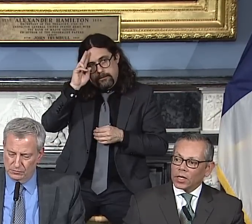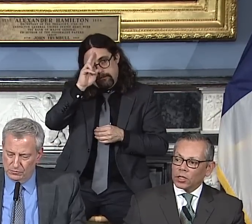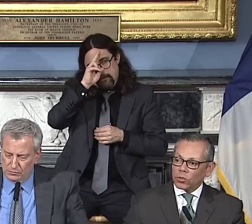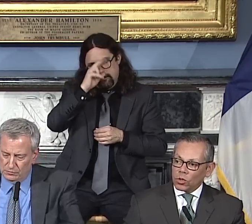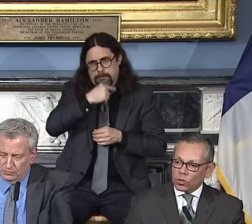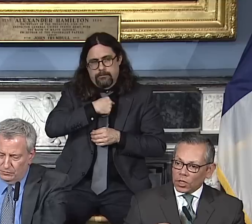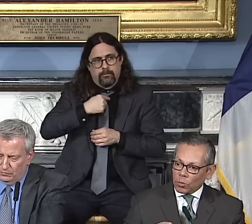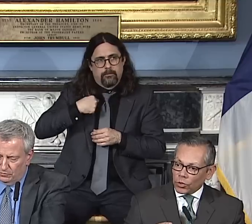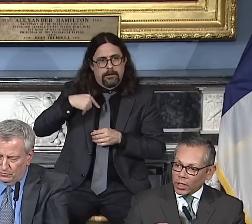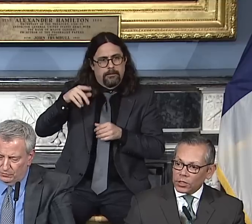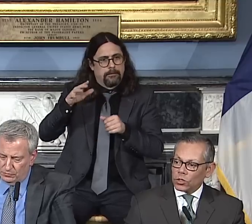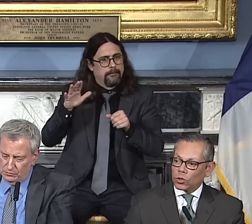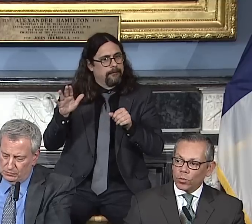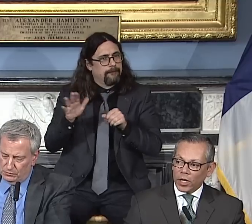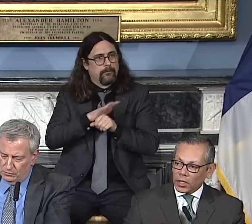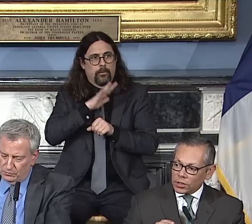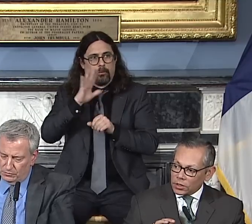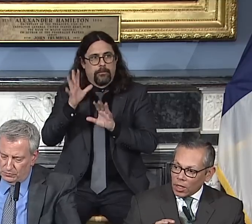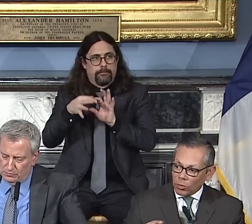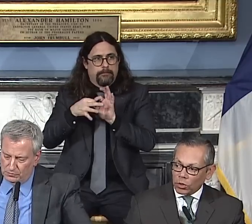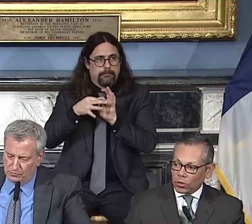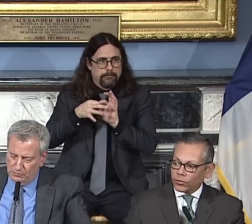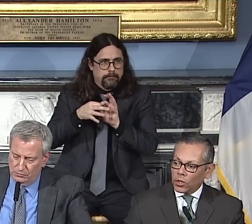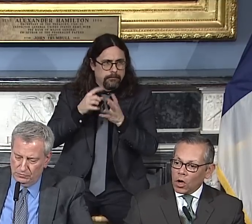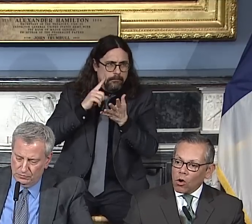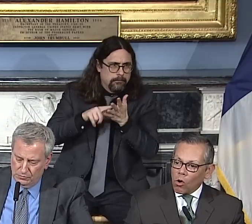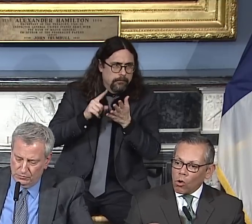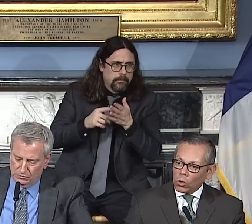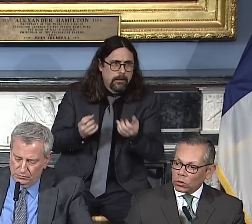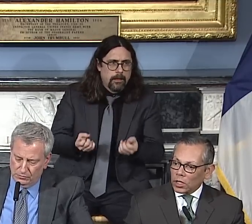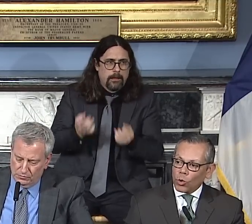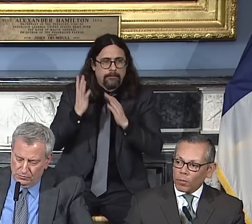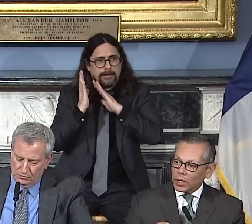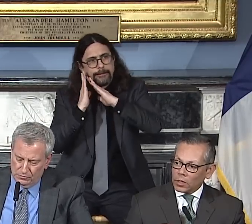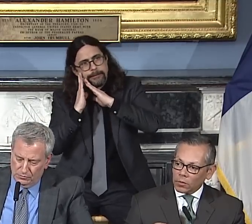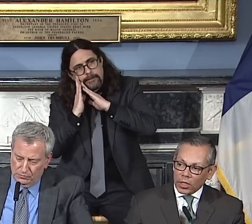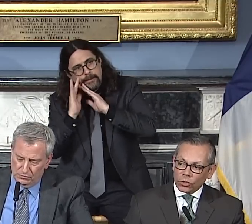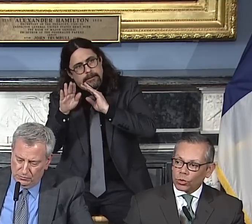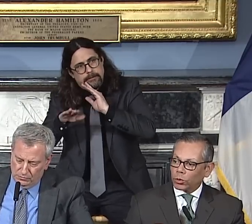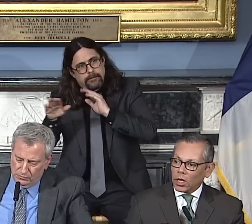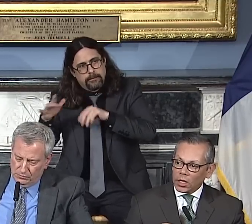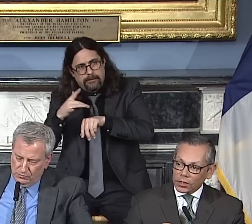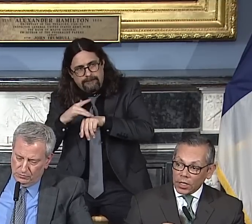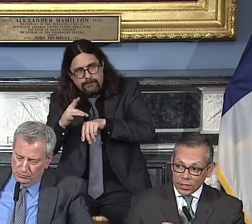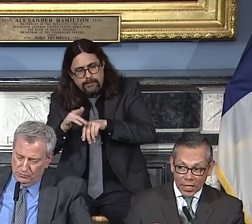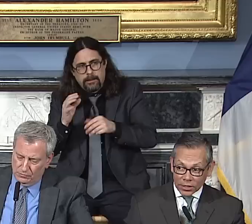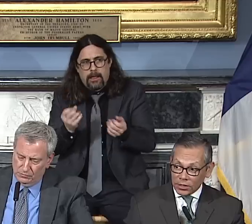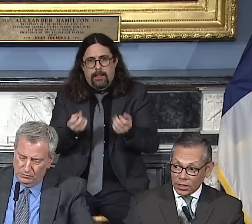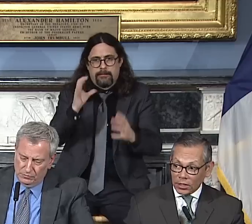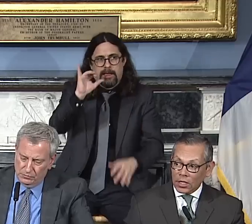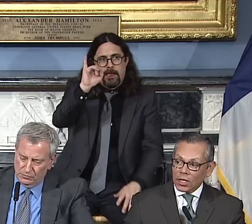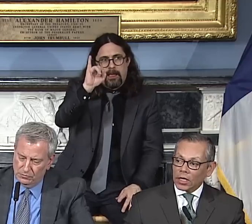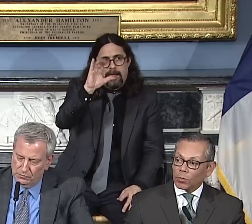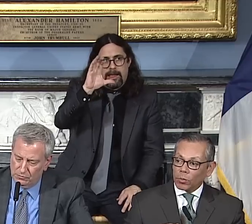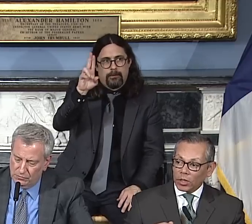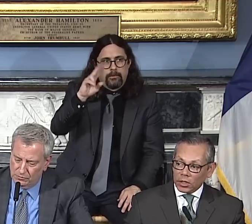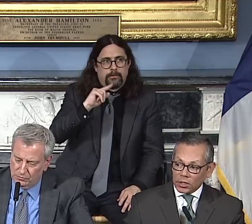beds available, number of ICU beds, number of all equipment, medical supplies,